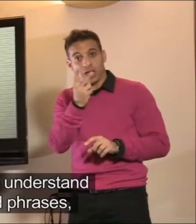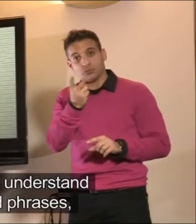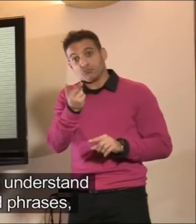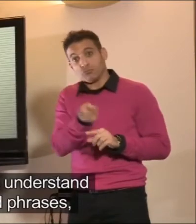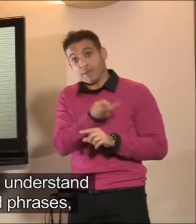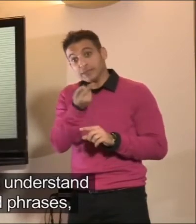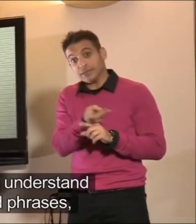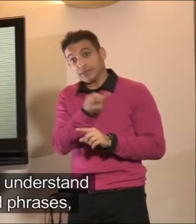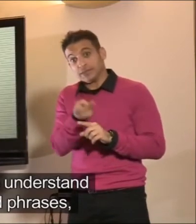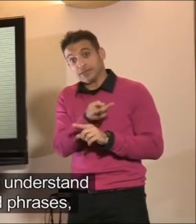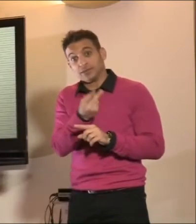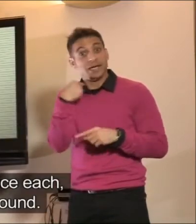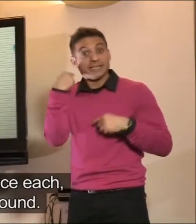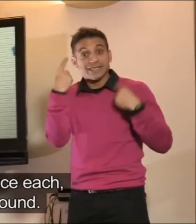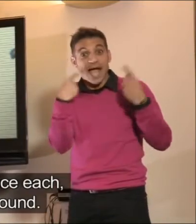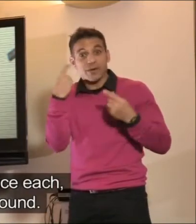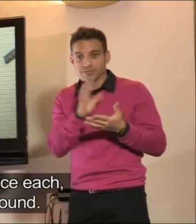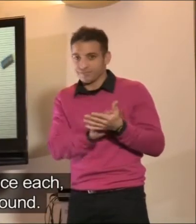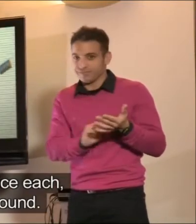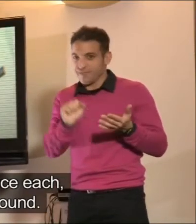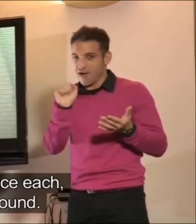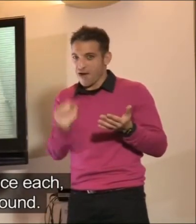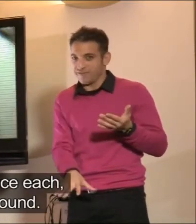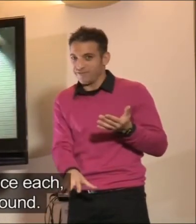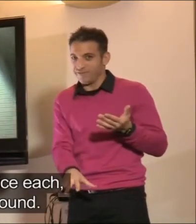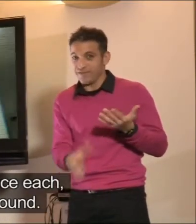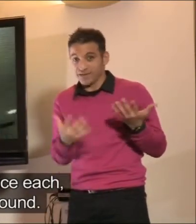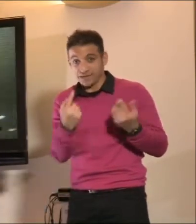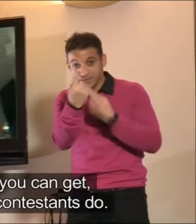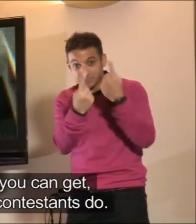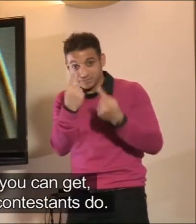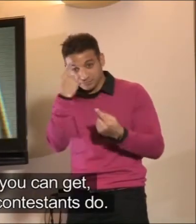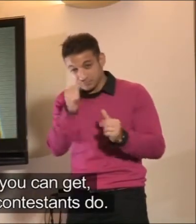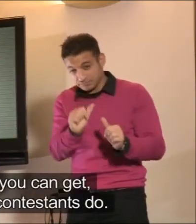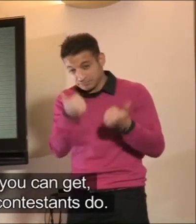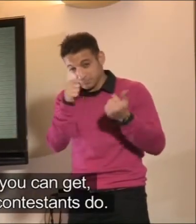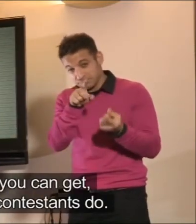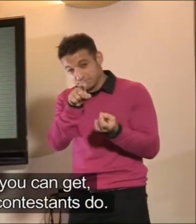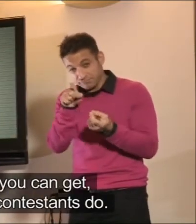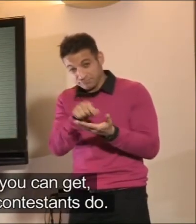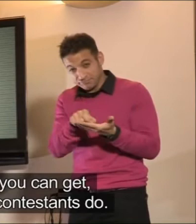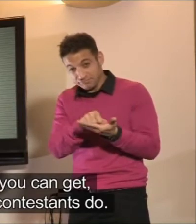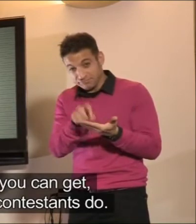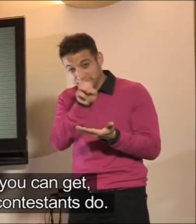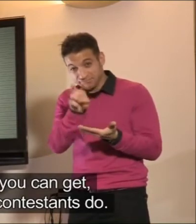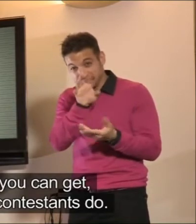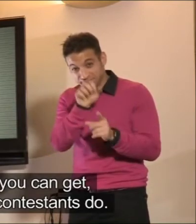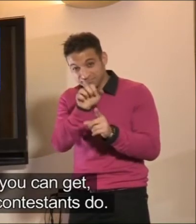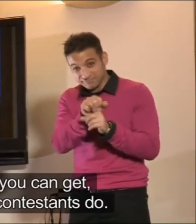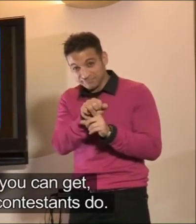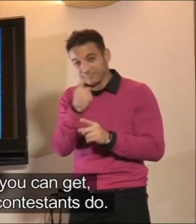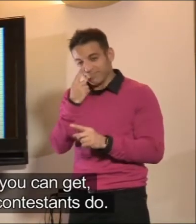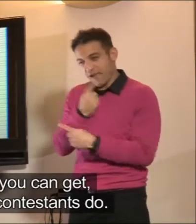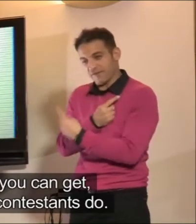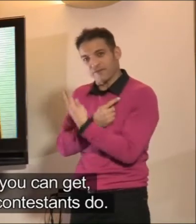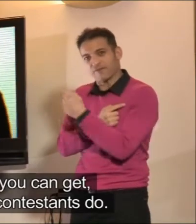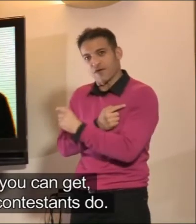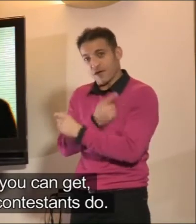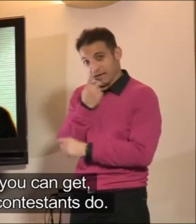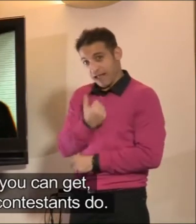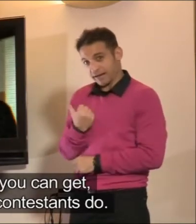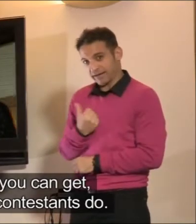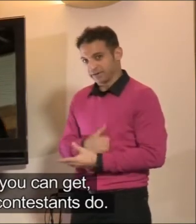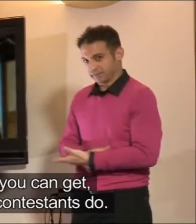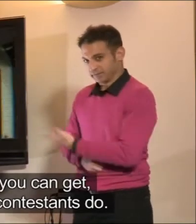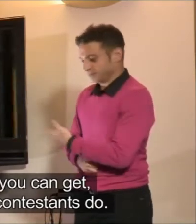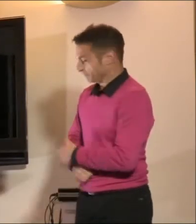words and phrases, repeated twice each, without sound. See how many you can get, and see